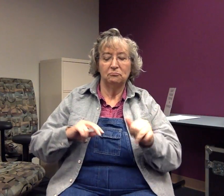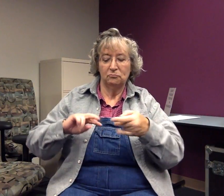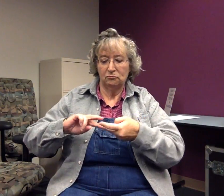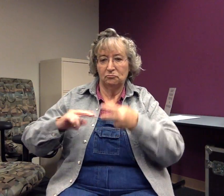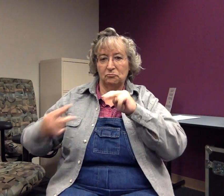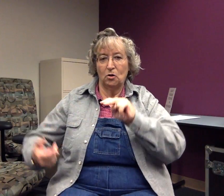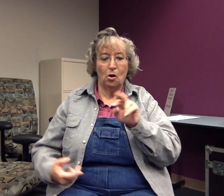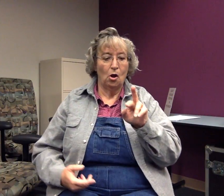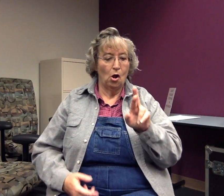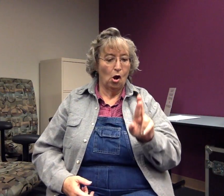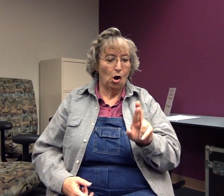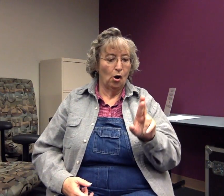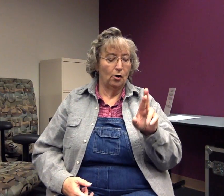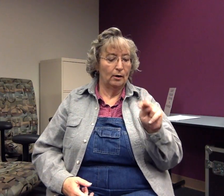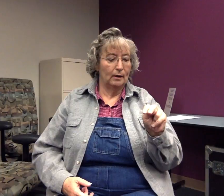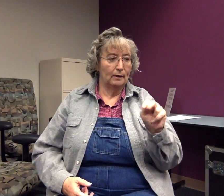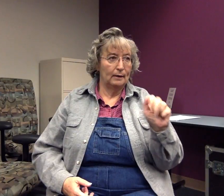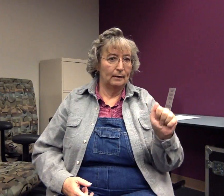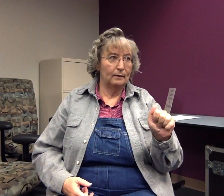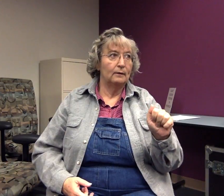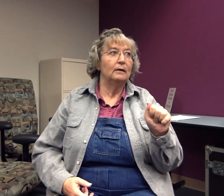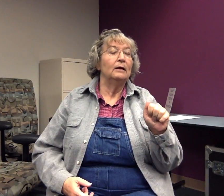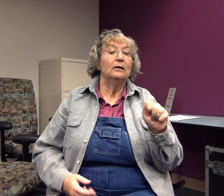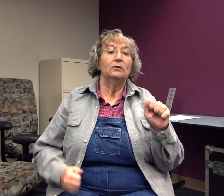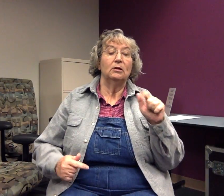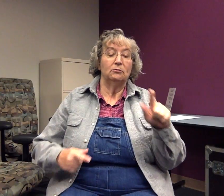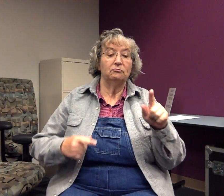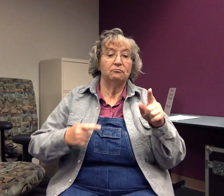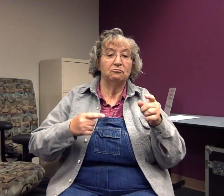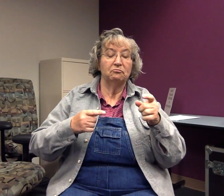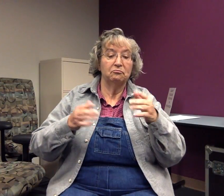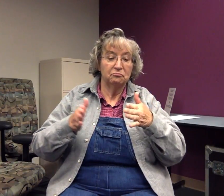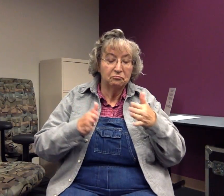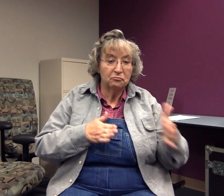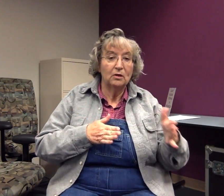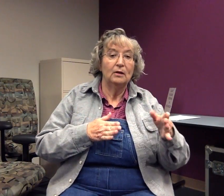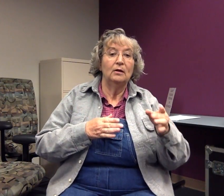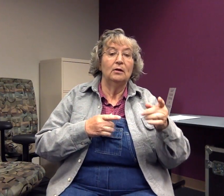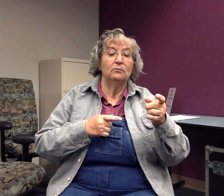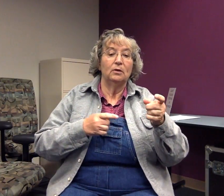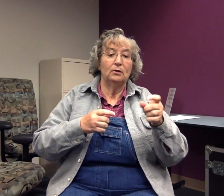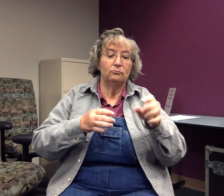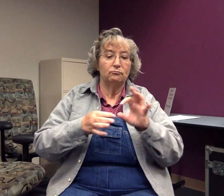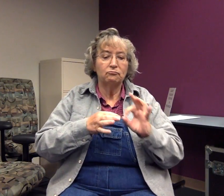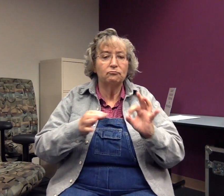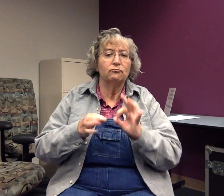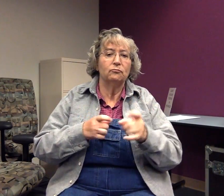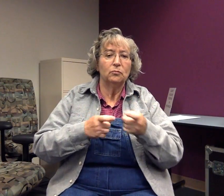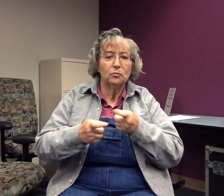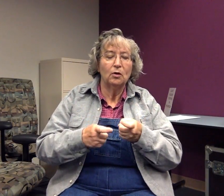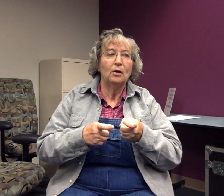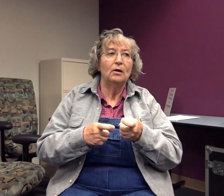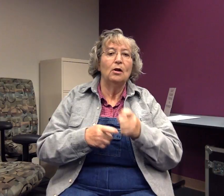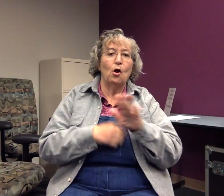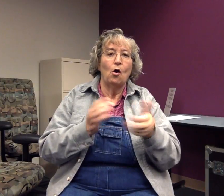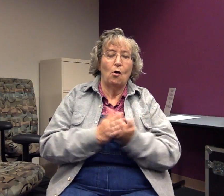material inside each cell coordinates all of its actions. Plants and animals, including people, are made of eukaryotic cells, which means that their